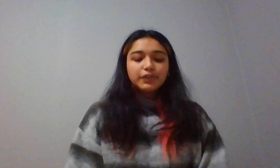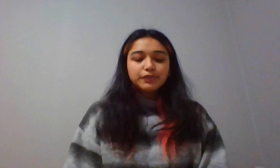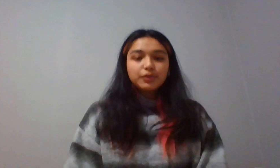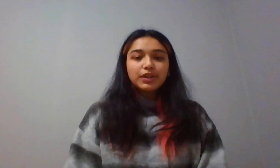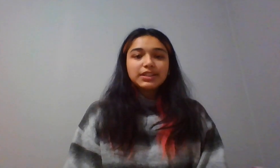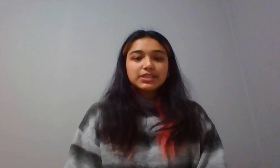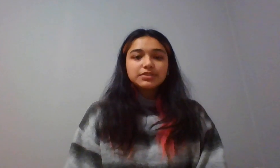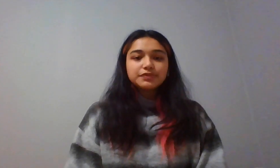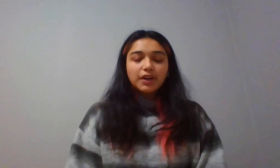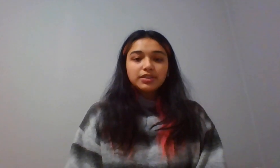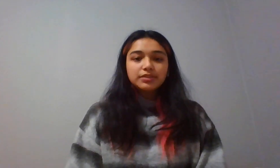fifth word is fun.